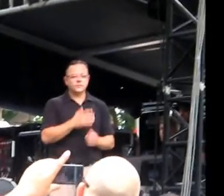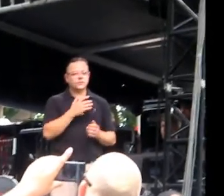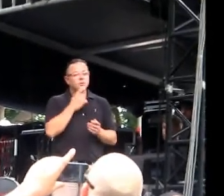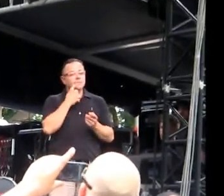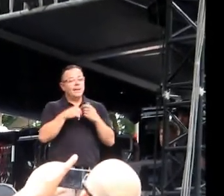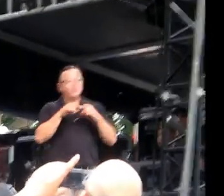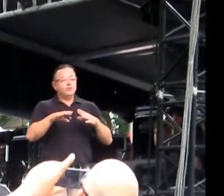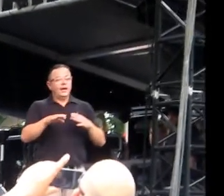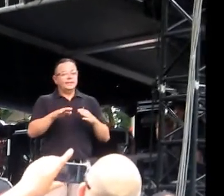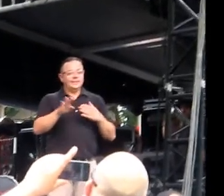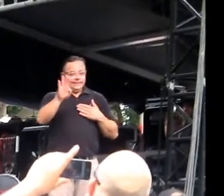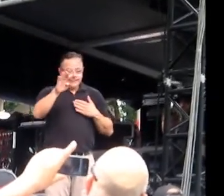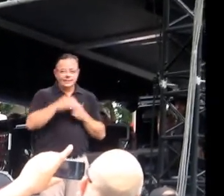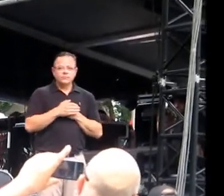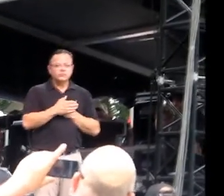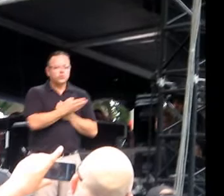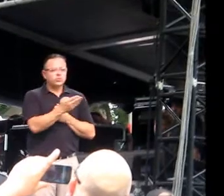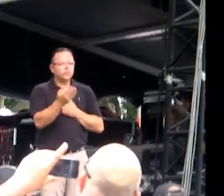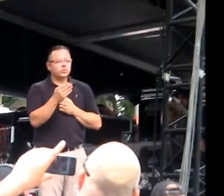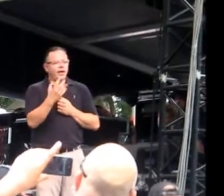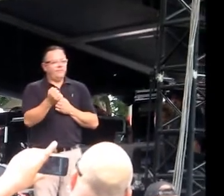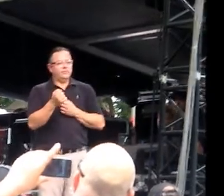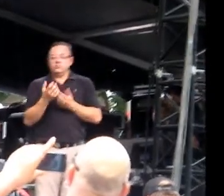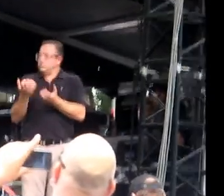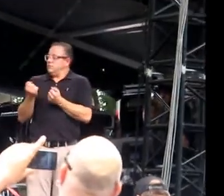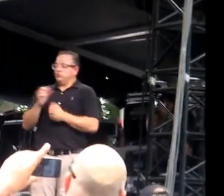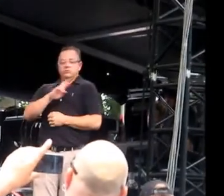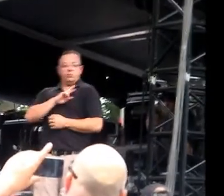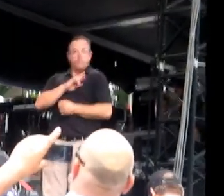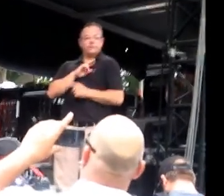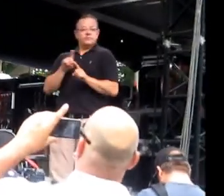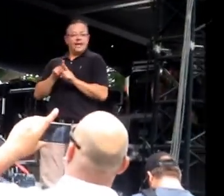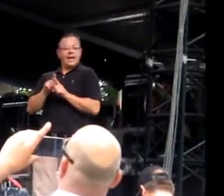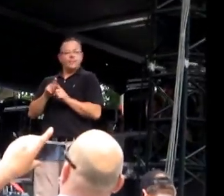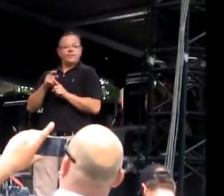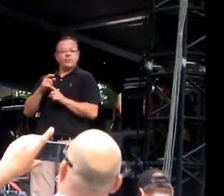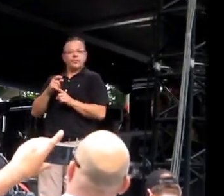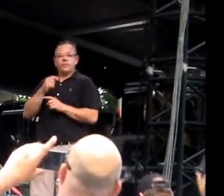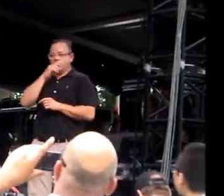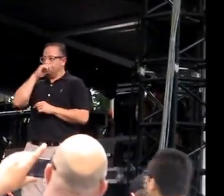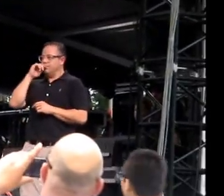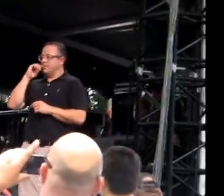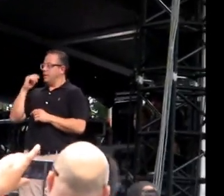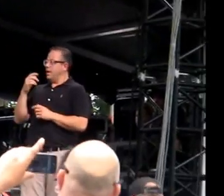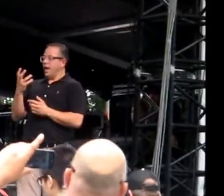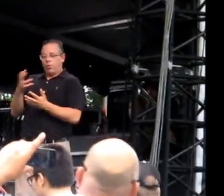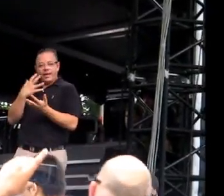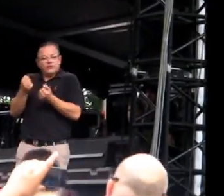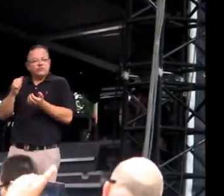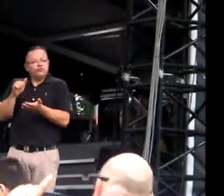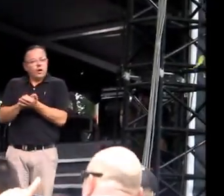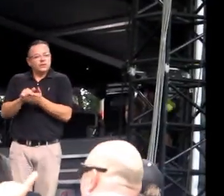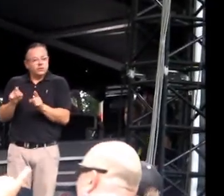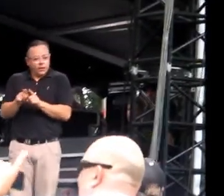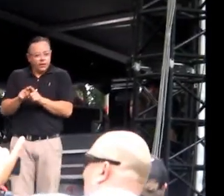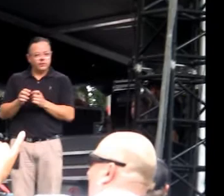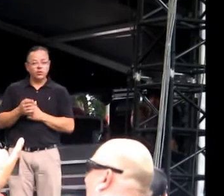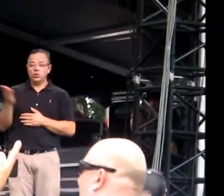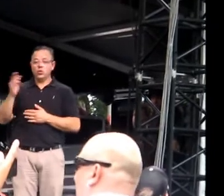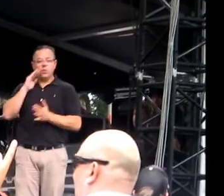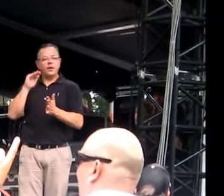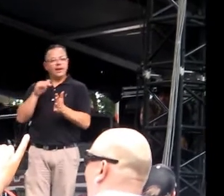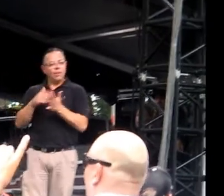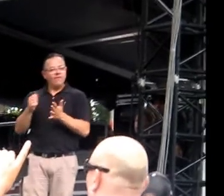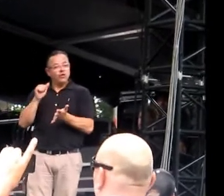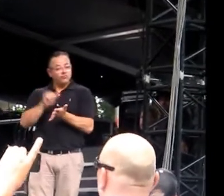becoming Australian citizens, you will require responsibilities as well. You will acquire responsibilities as well as rights. You will now,